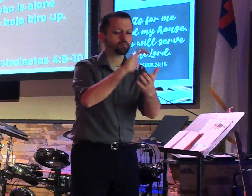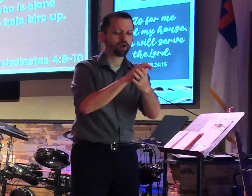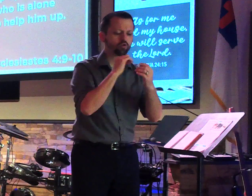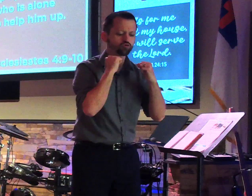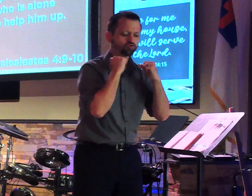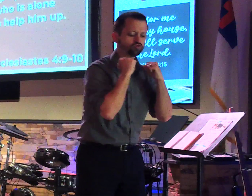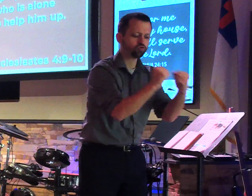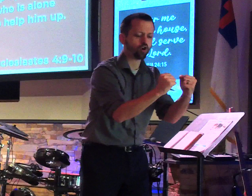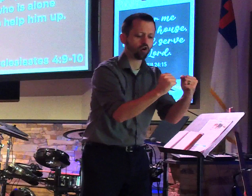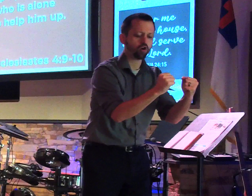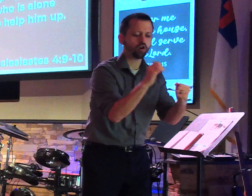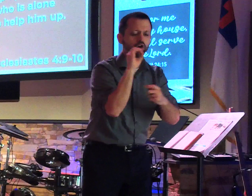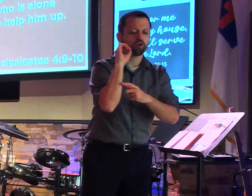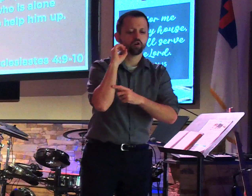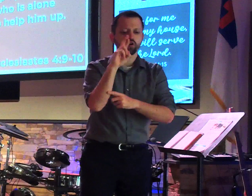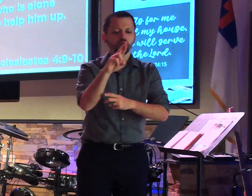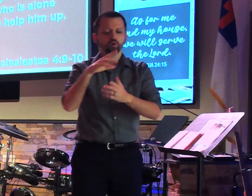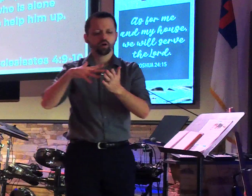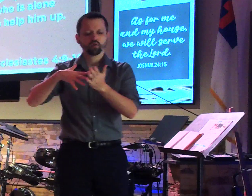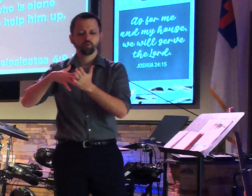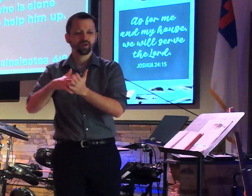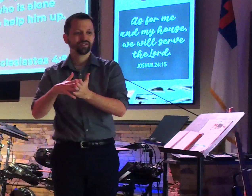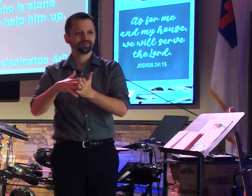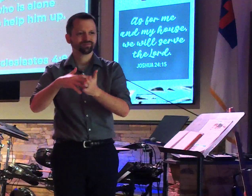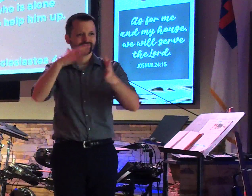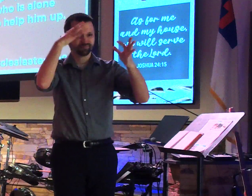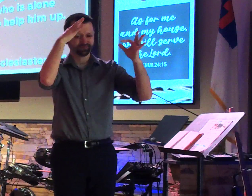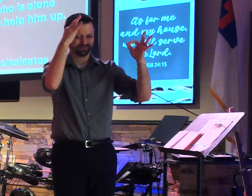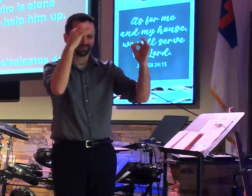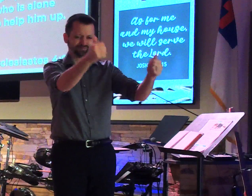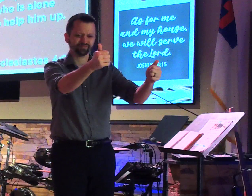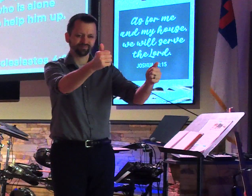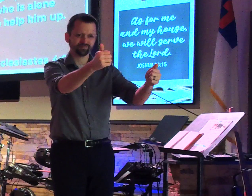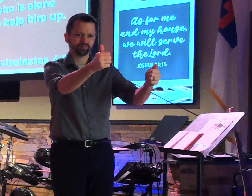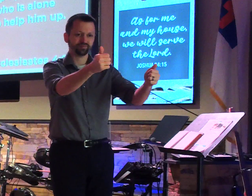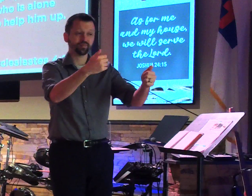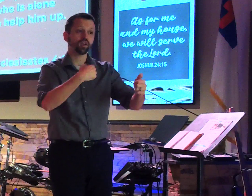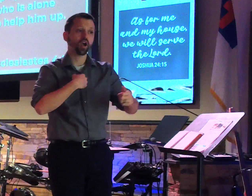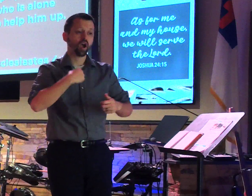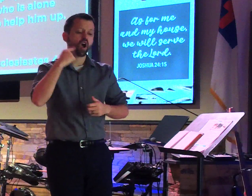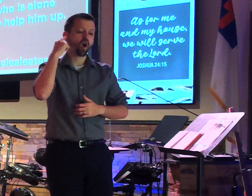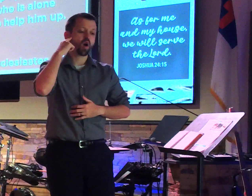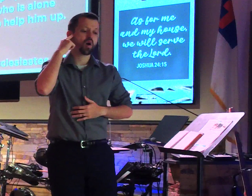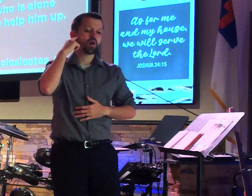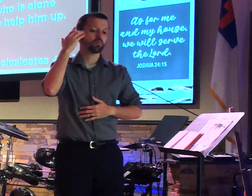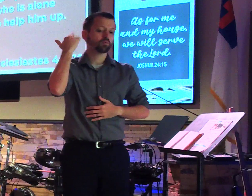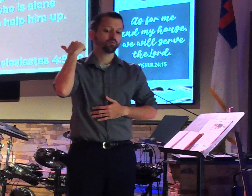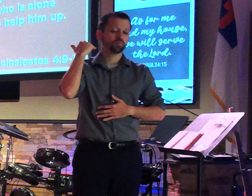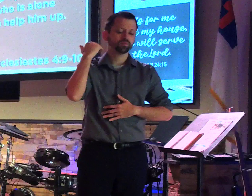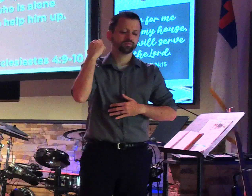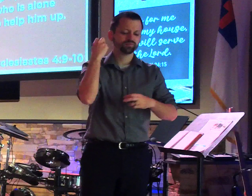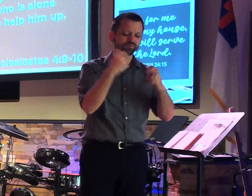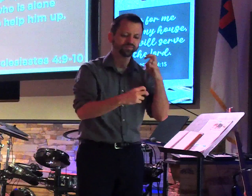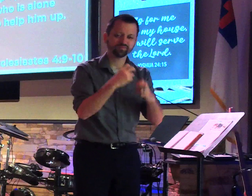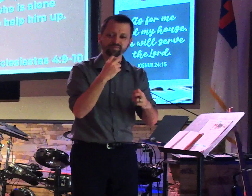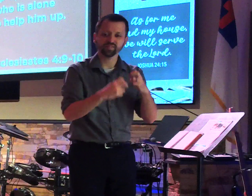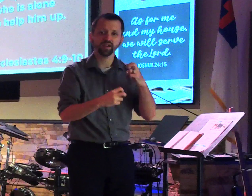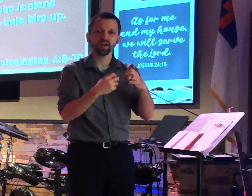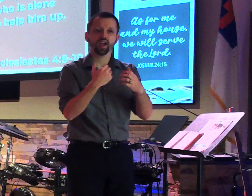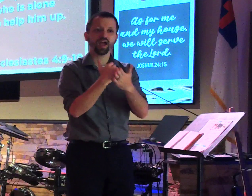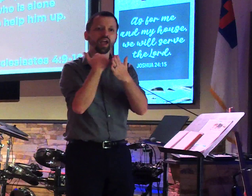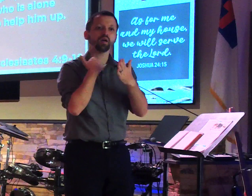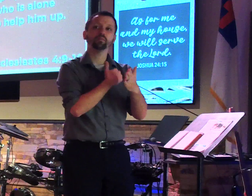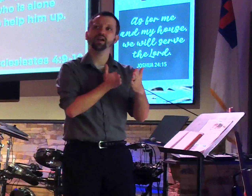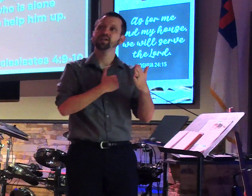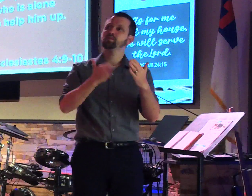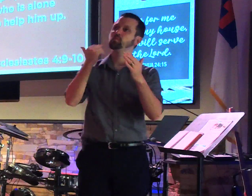can weaken it and lead to its demise. It's really up to you. I've also heard it said that trials and problems can either draw us closer to